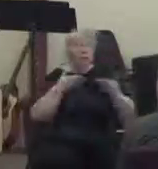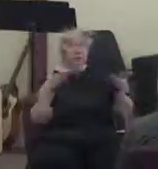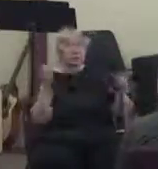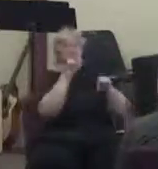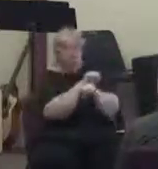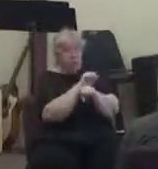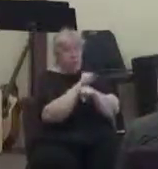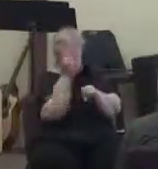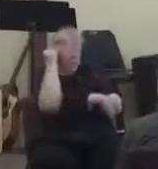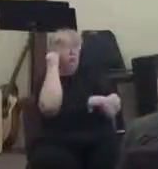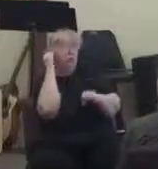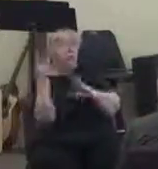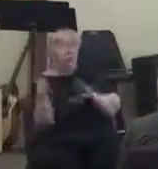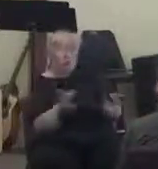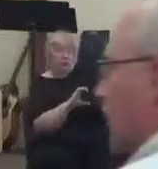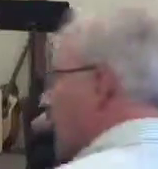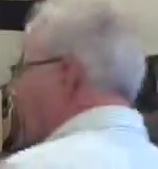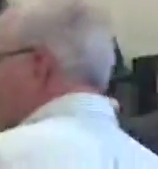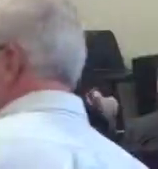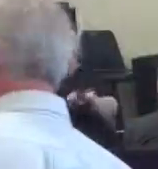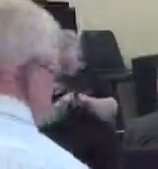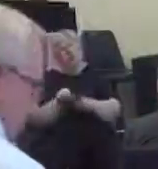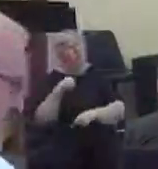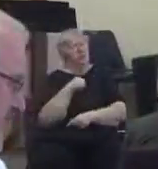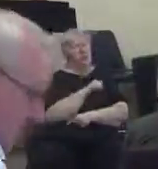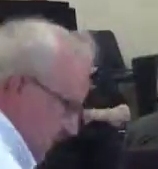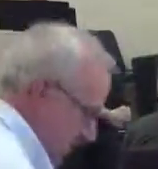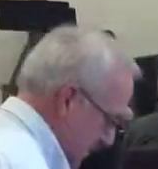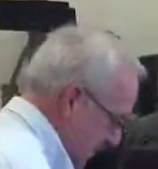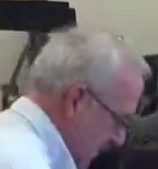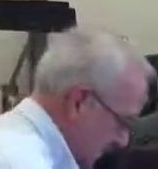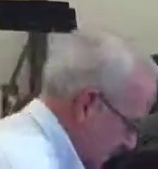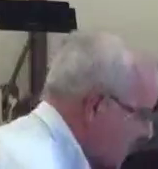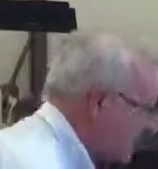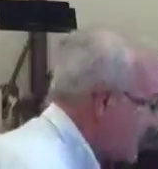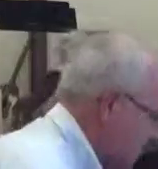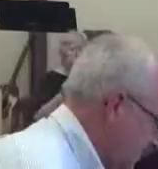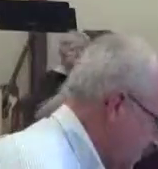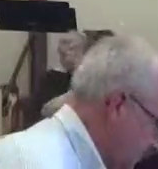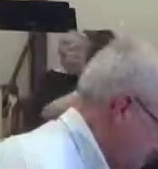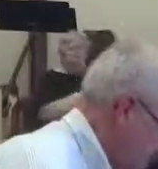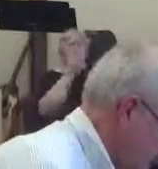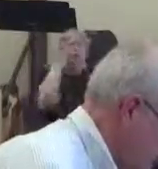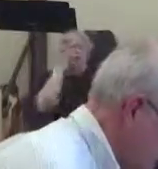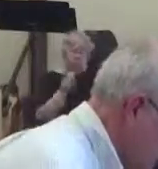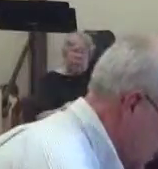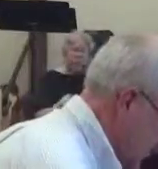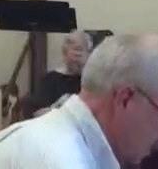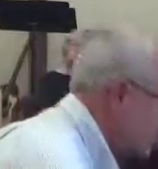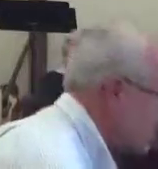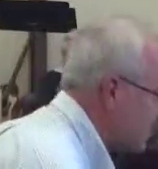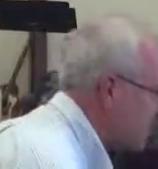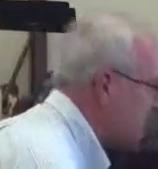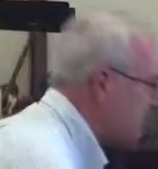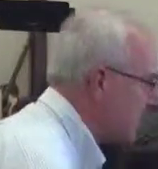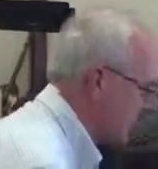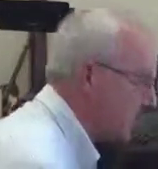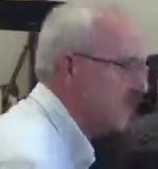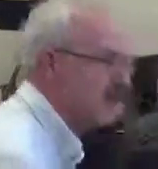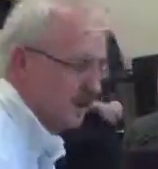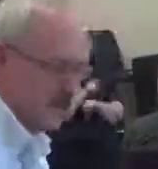it. It's like anything else. If you want something to work, you got to do something. And this man is so